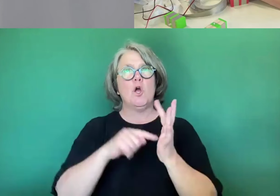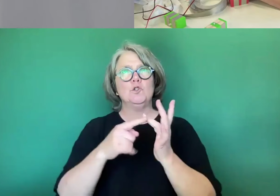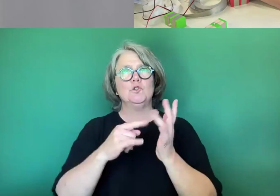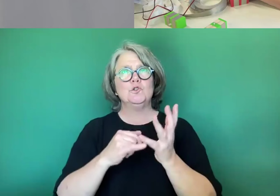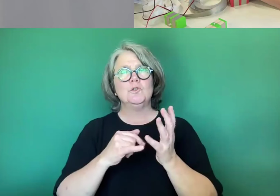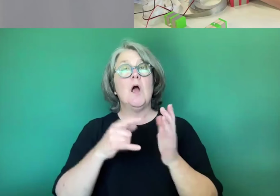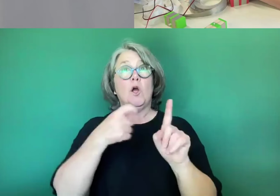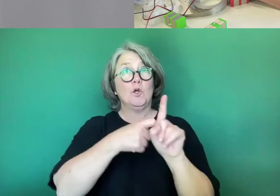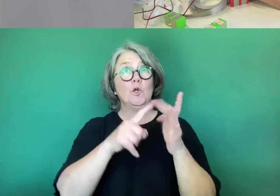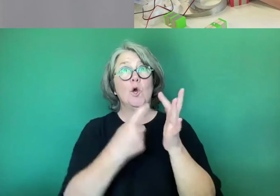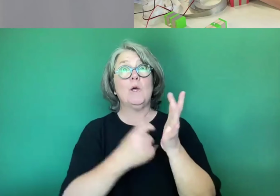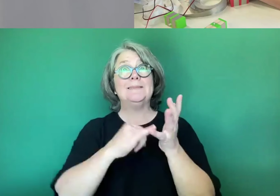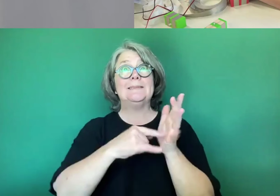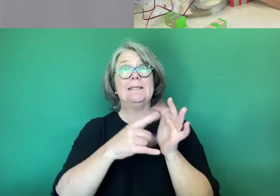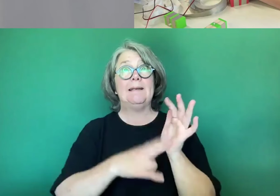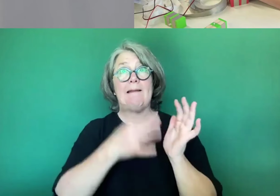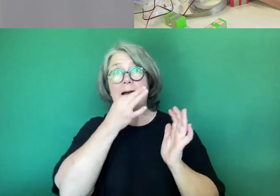with conductive thread?